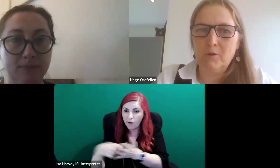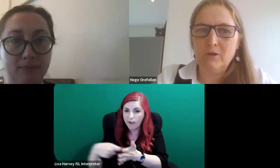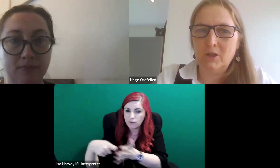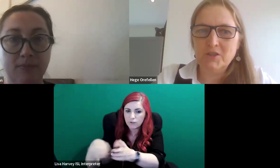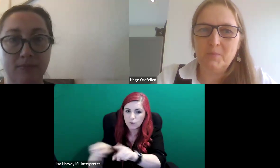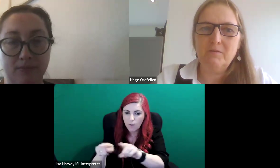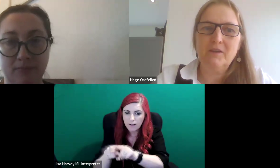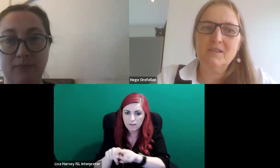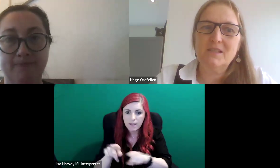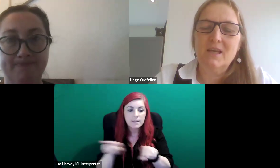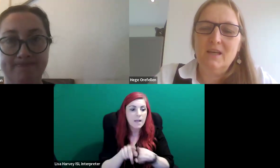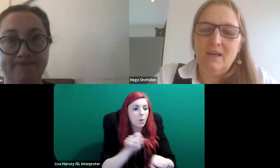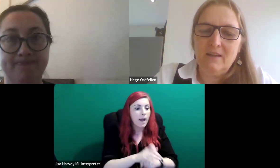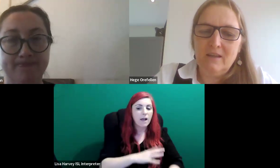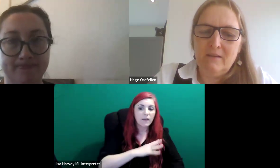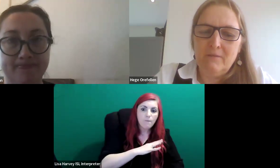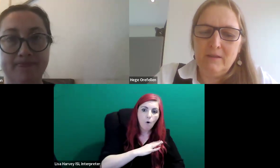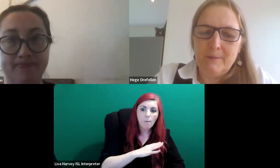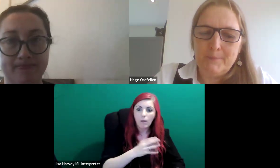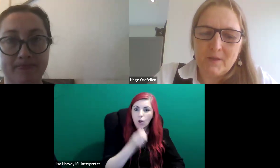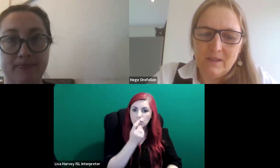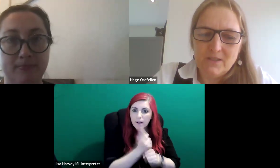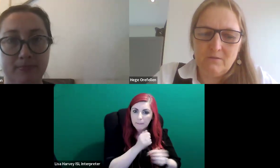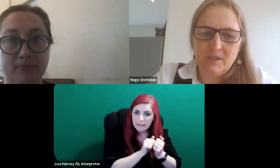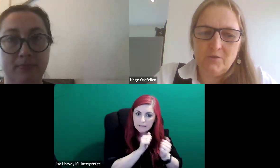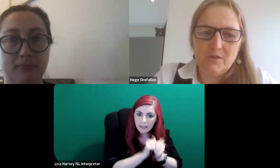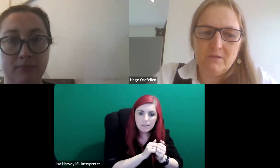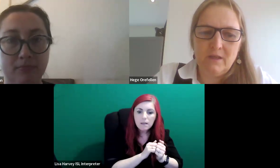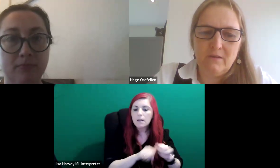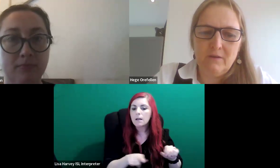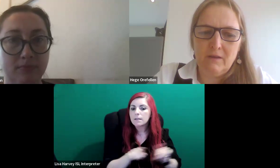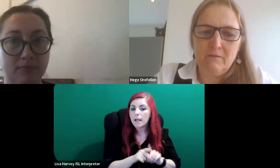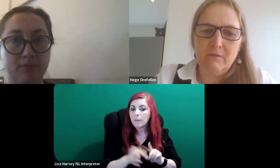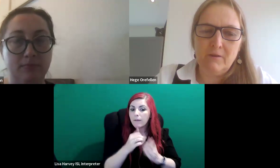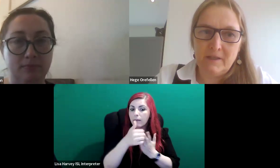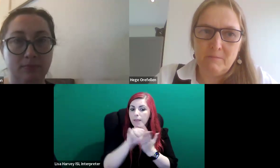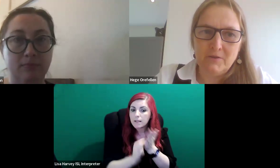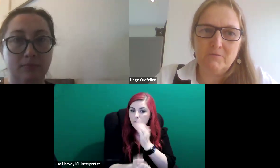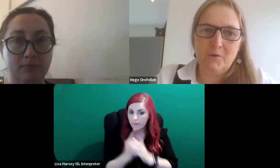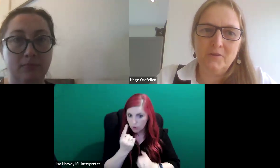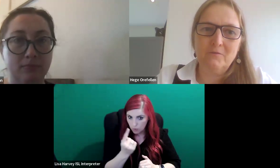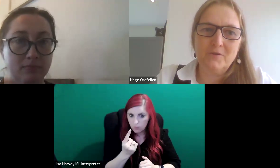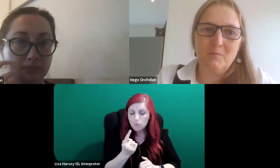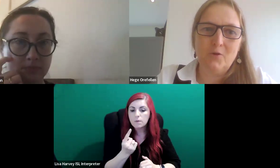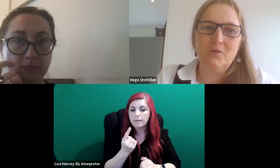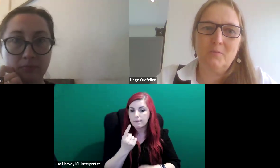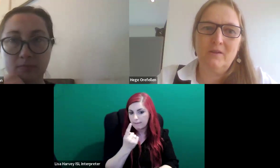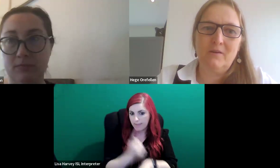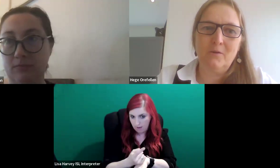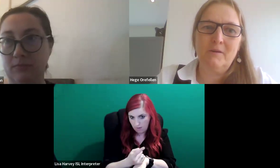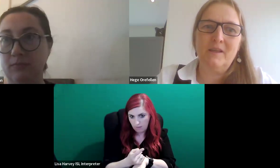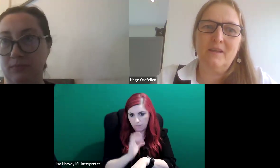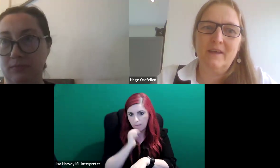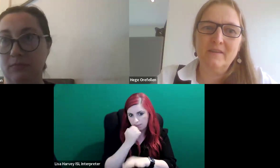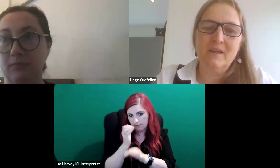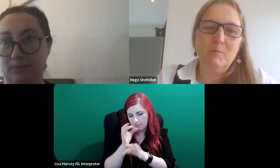had informal lunch briefings, and with the list of issues, we were there because we thought it was important to be